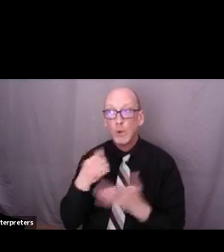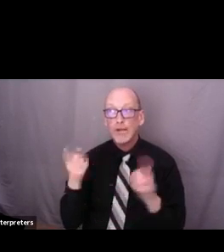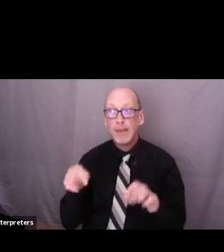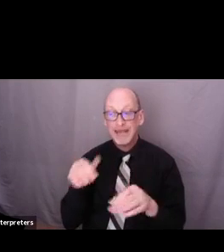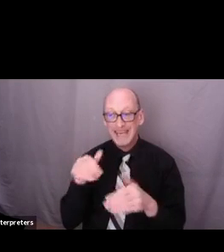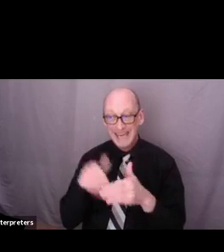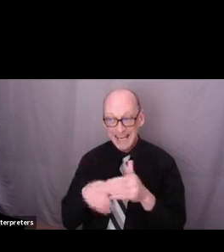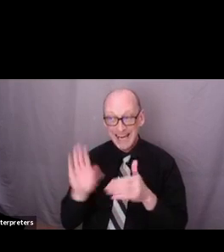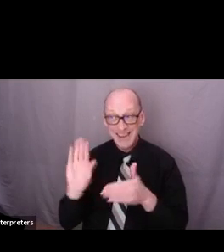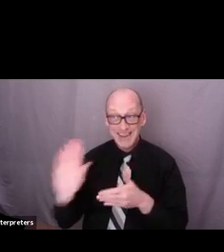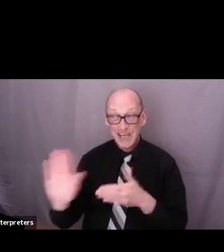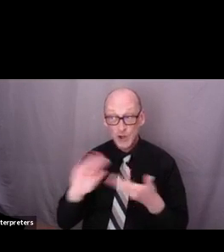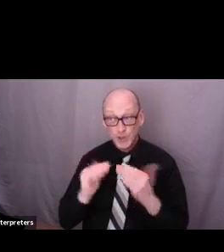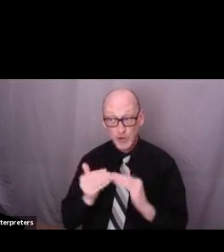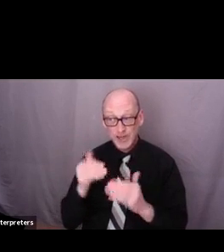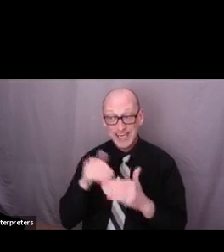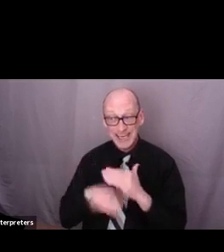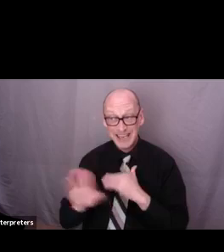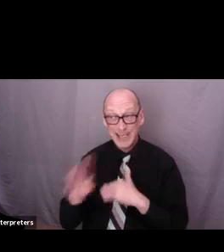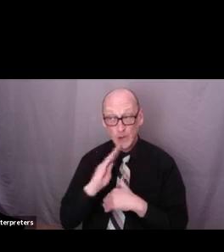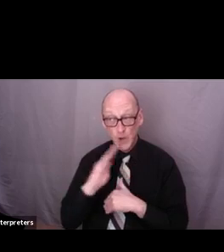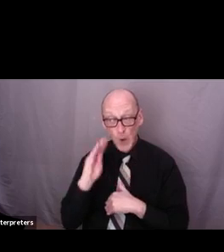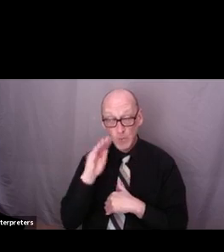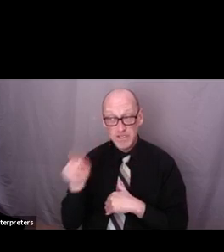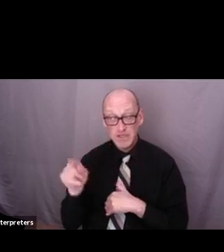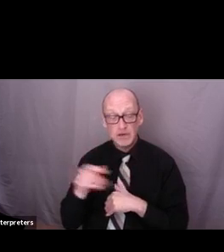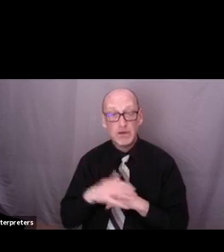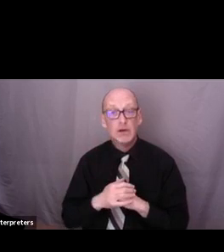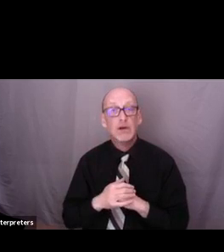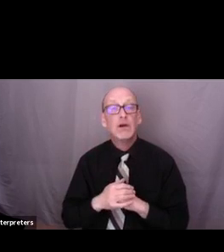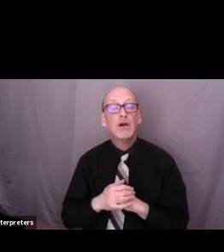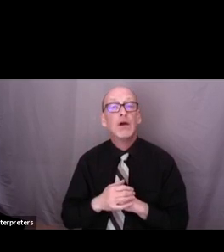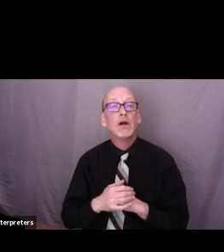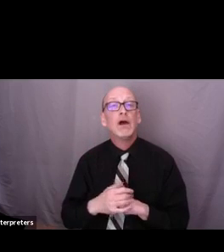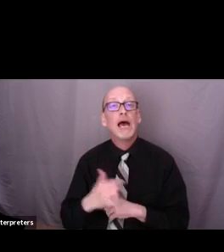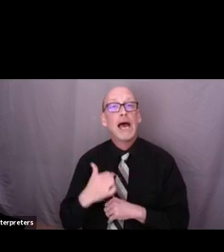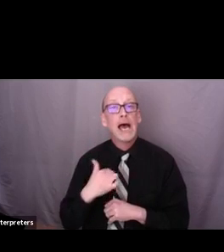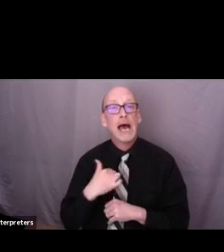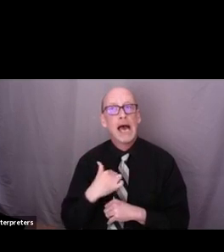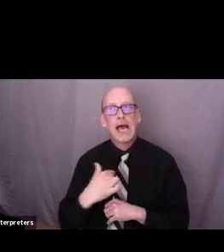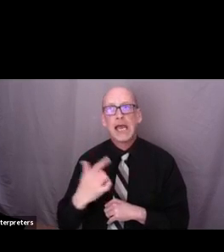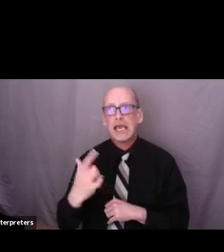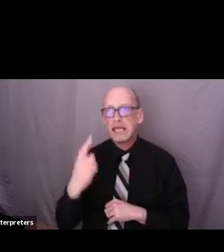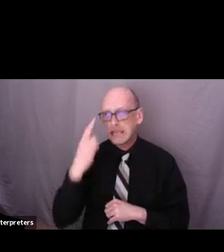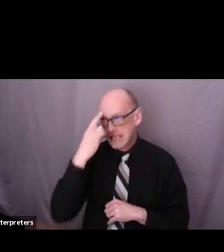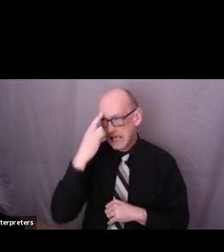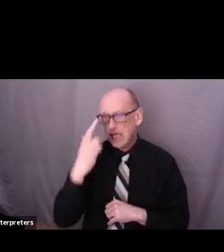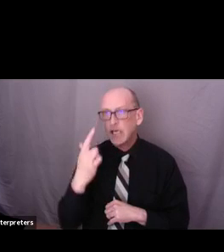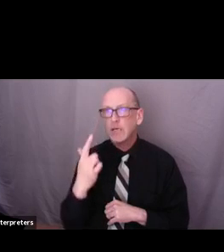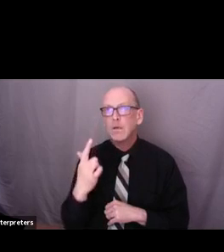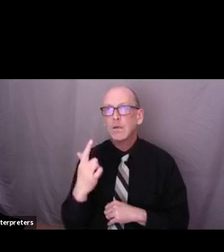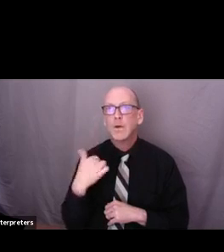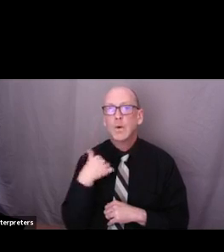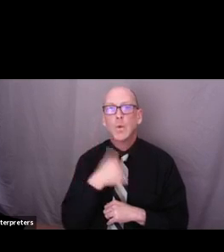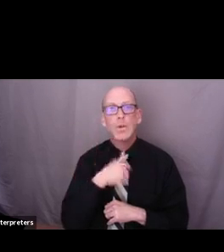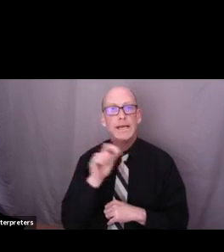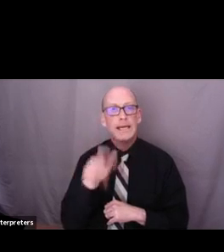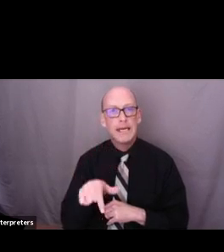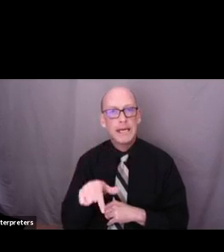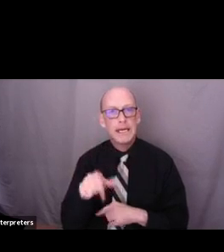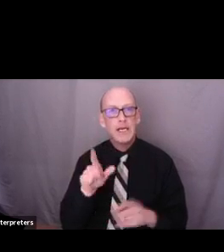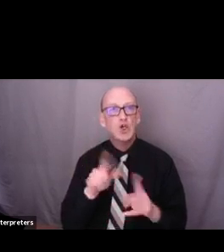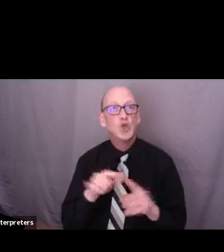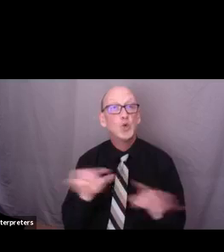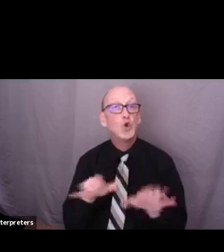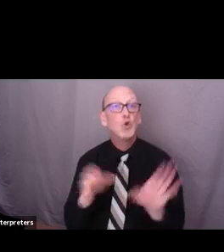their communities and in their residencies. I feel that we need to do even